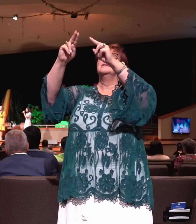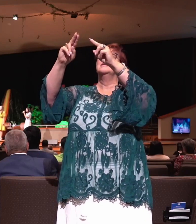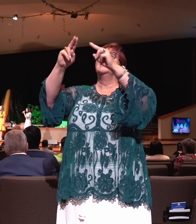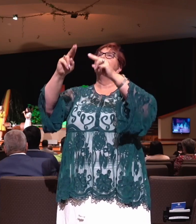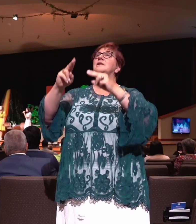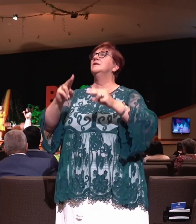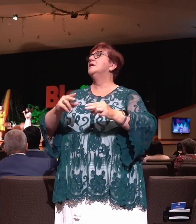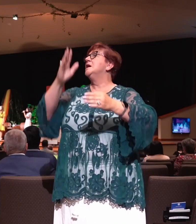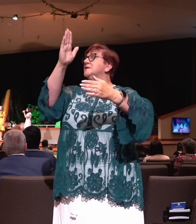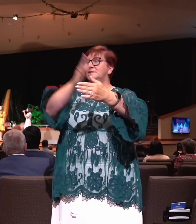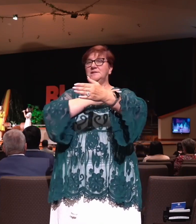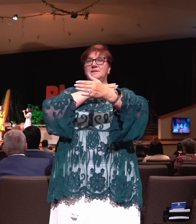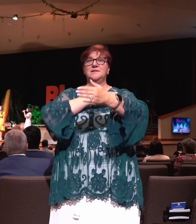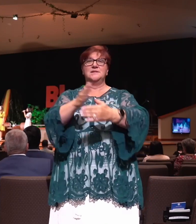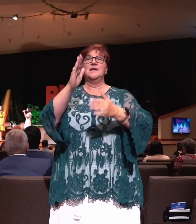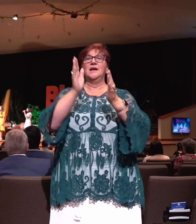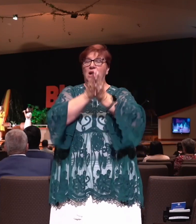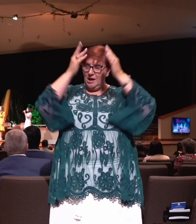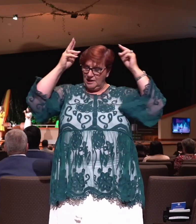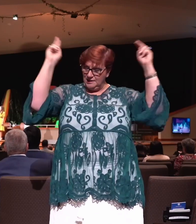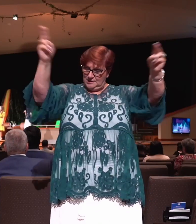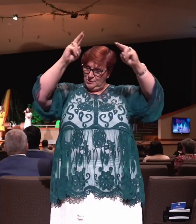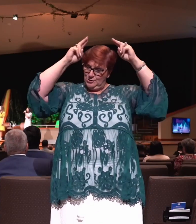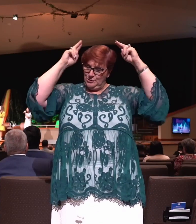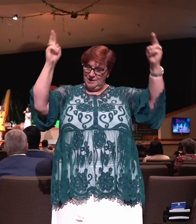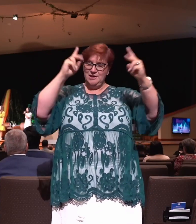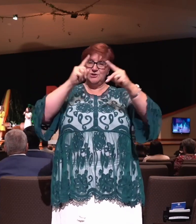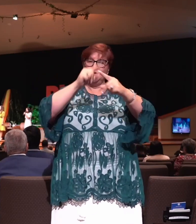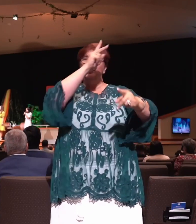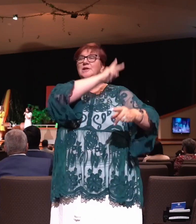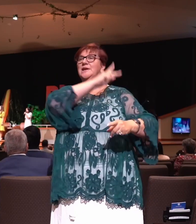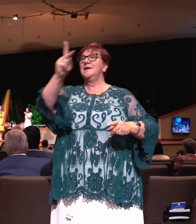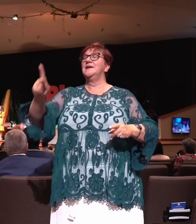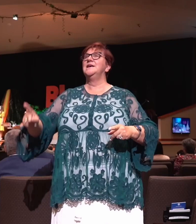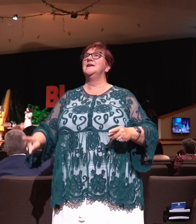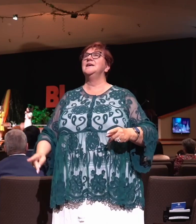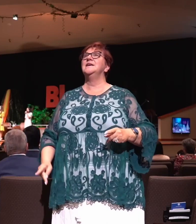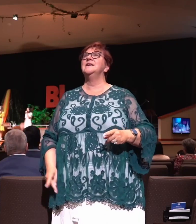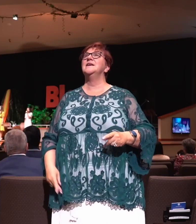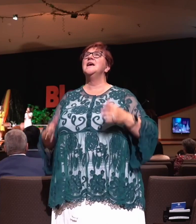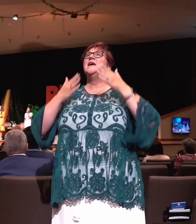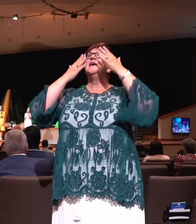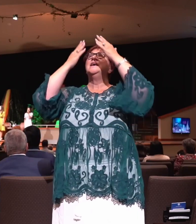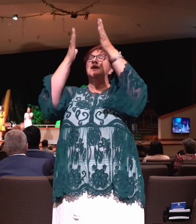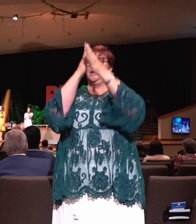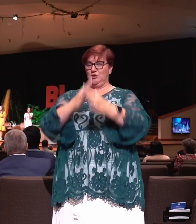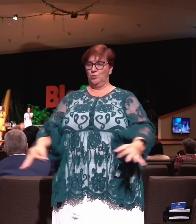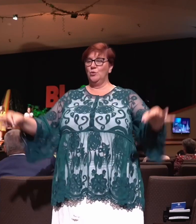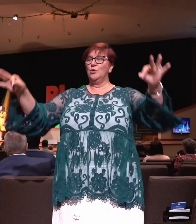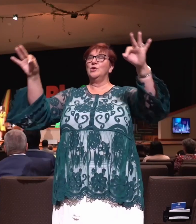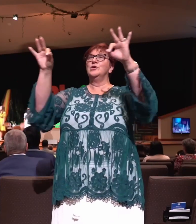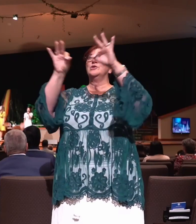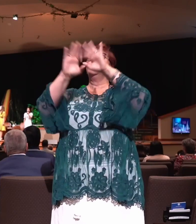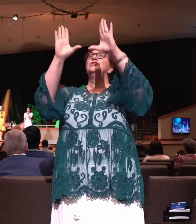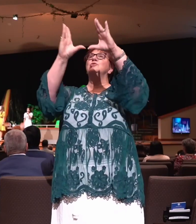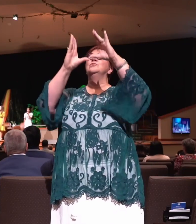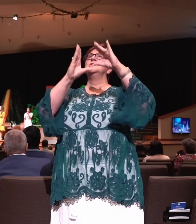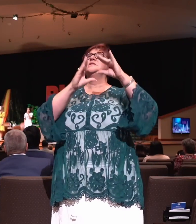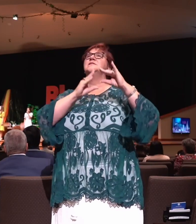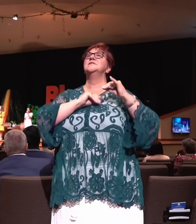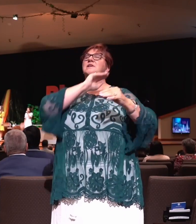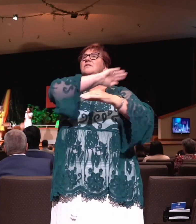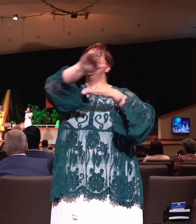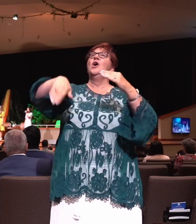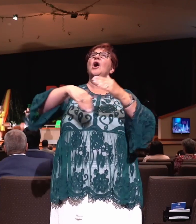Sing hallelujah to the King. He is worthy to receive all